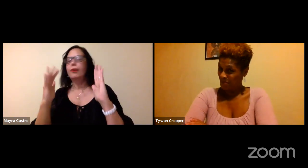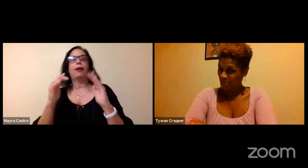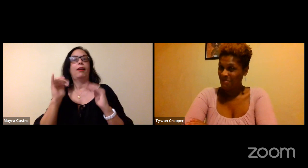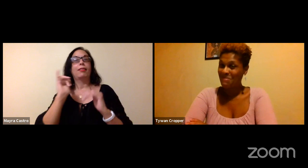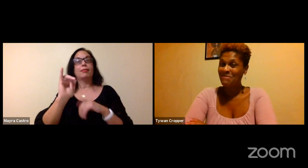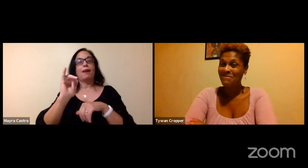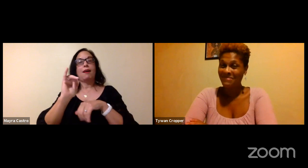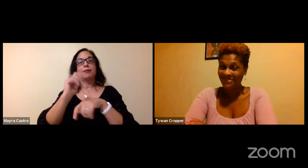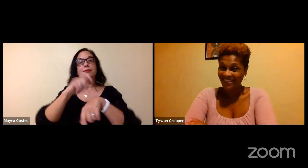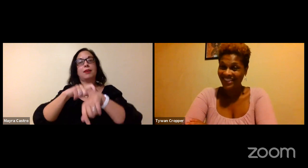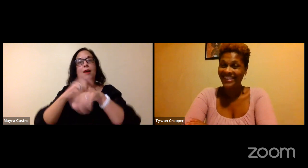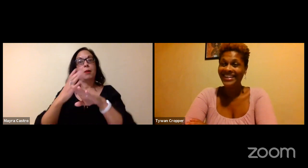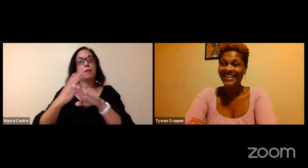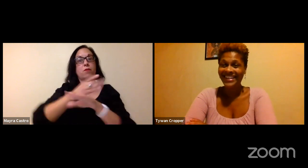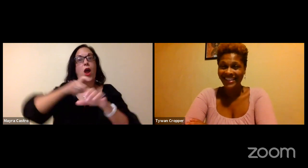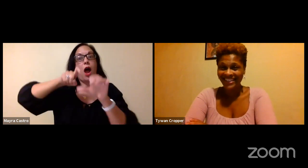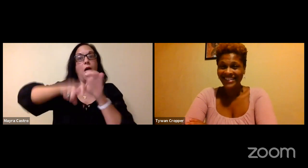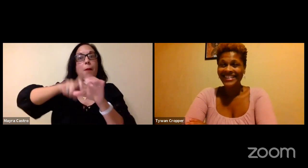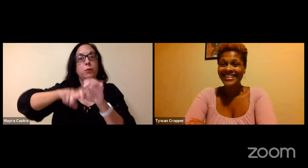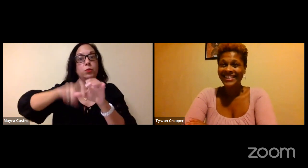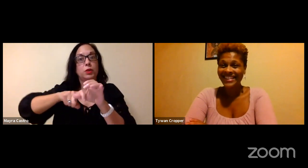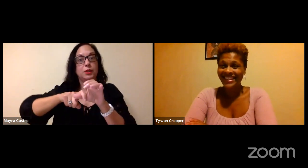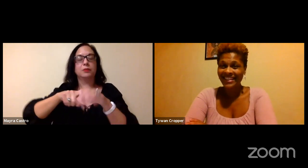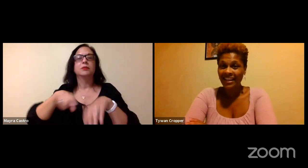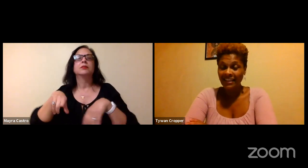had a great life in Cuba until